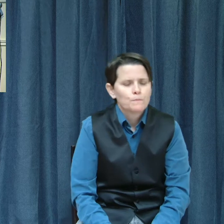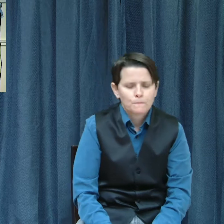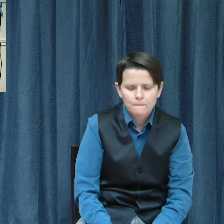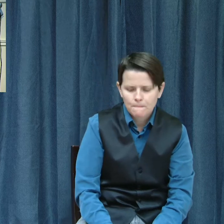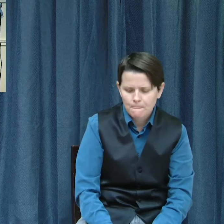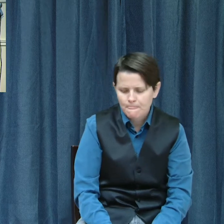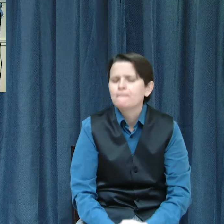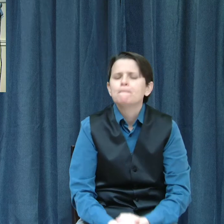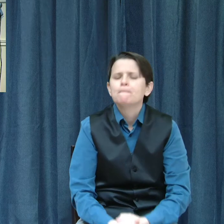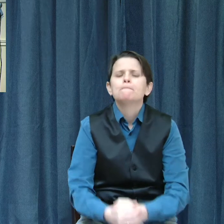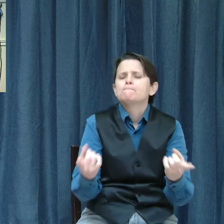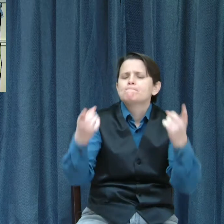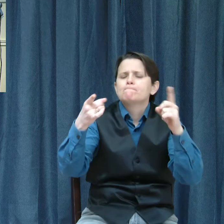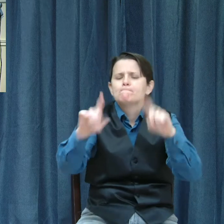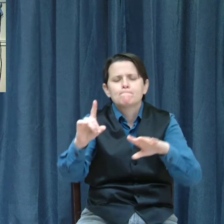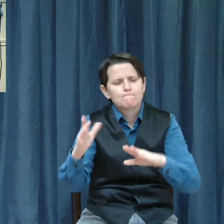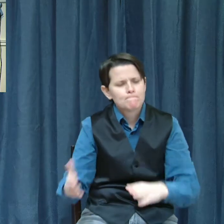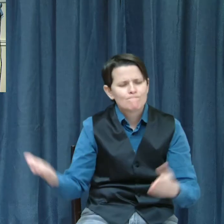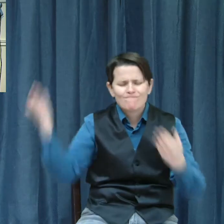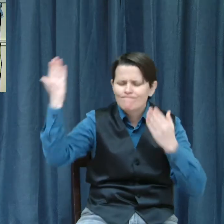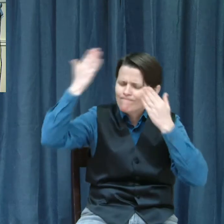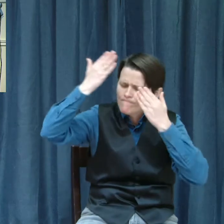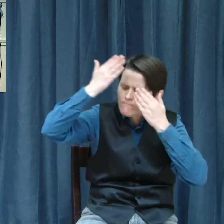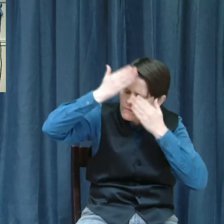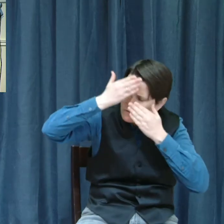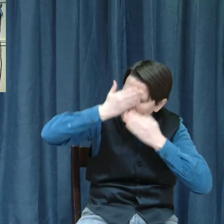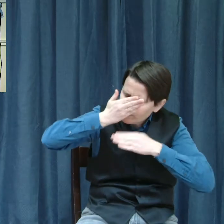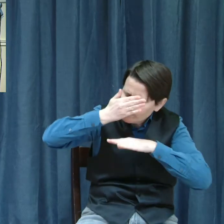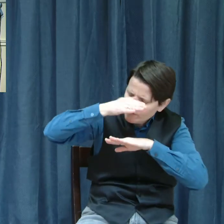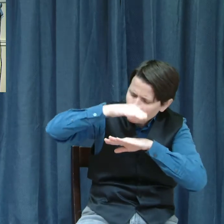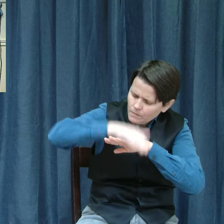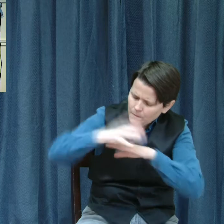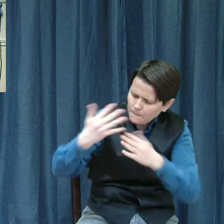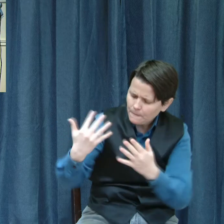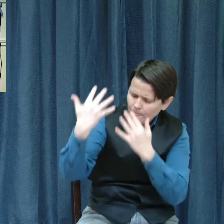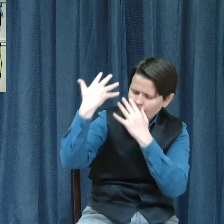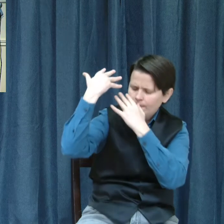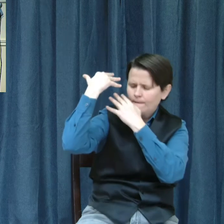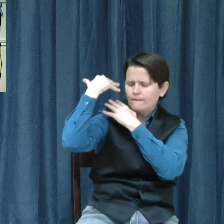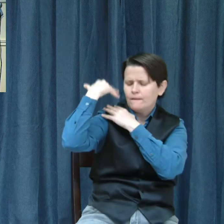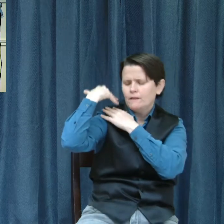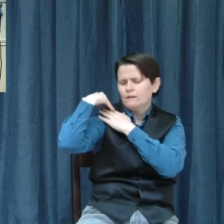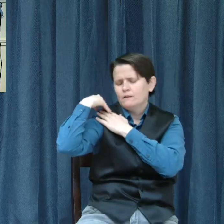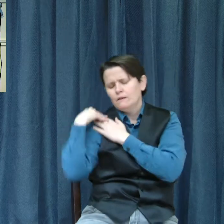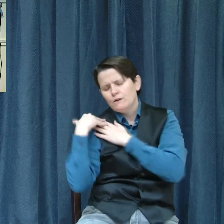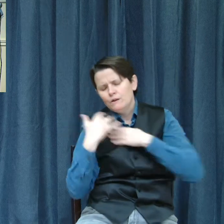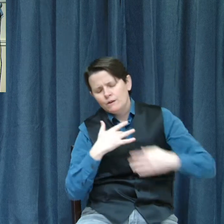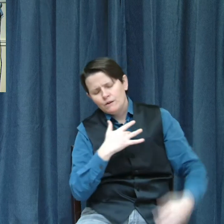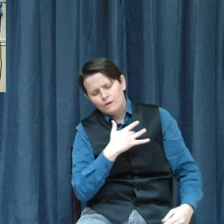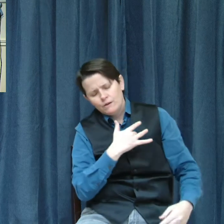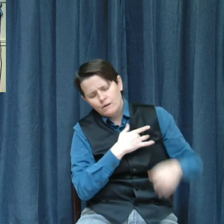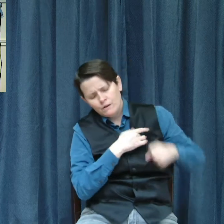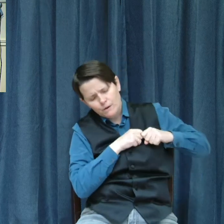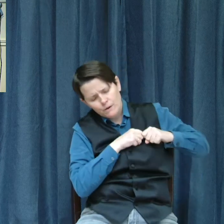and the world is hanging heavy on your heart.